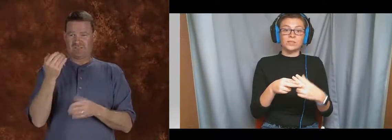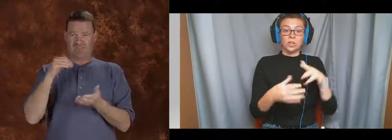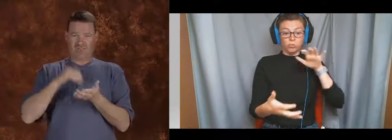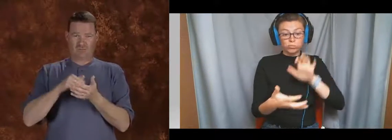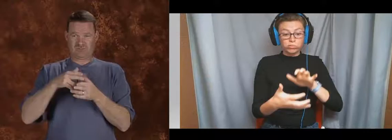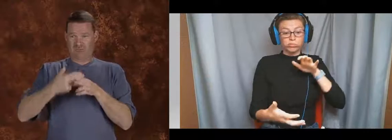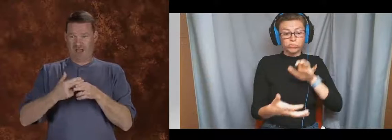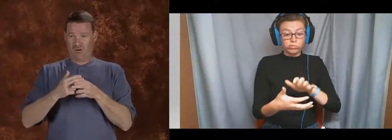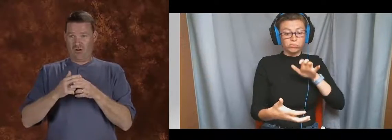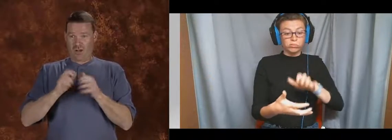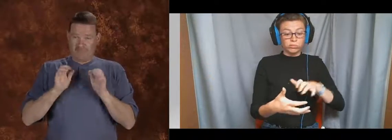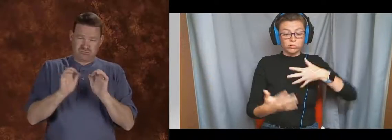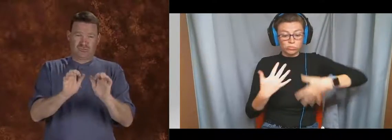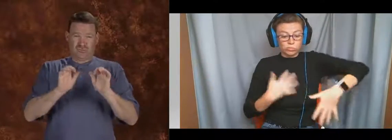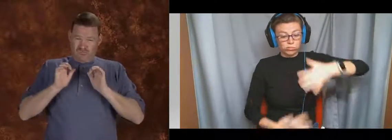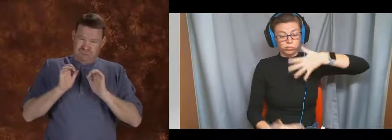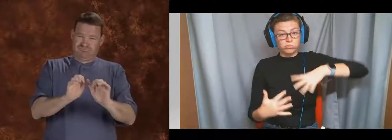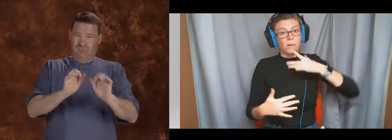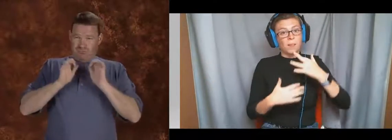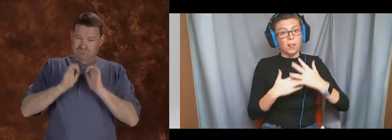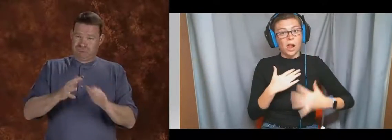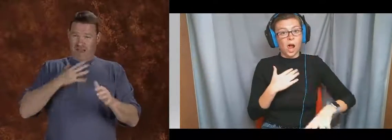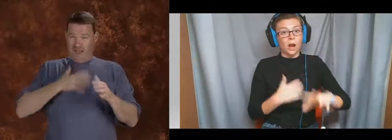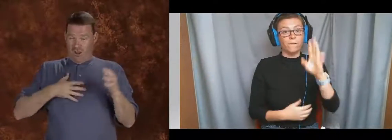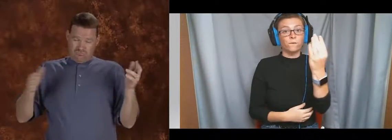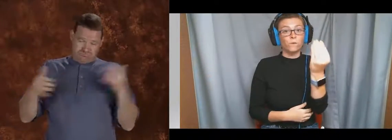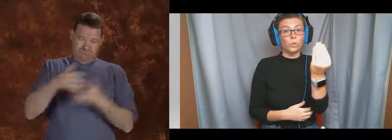whole whale's body.